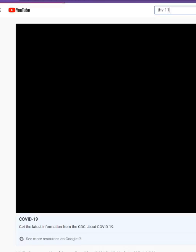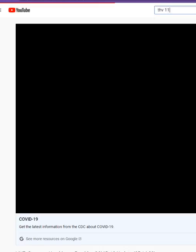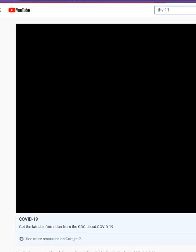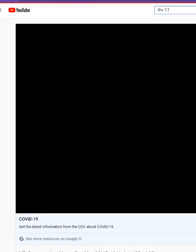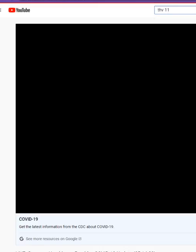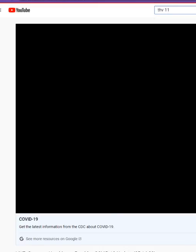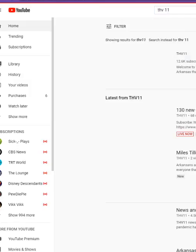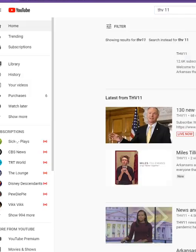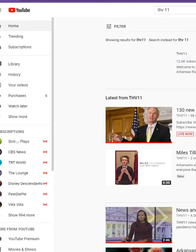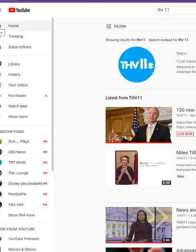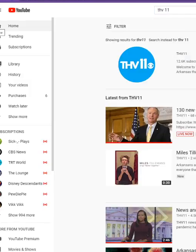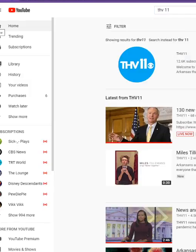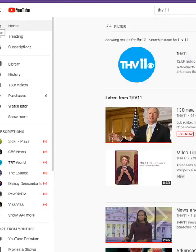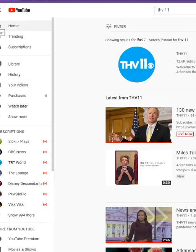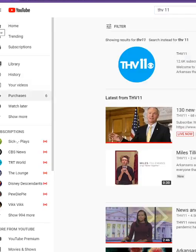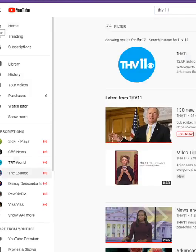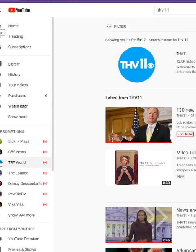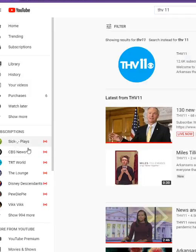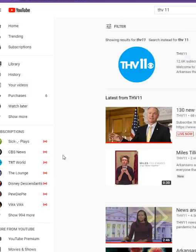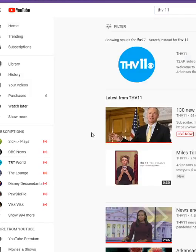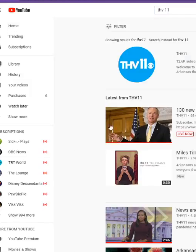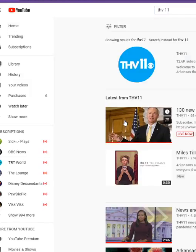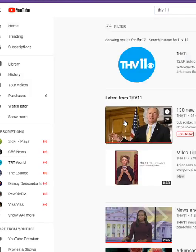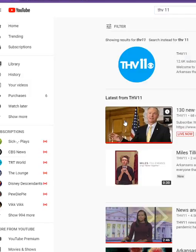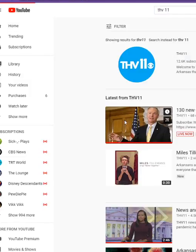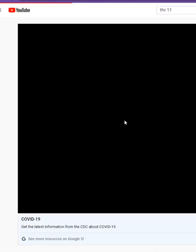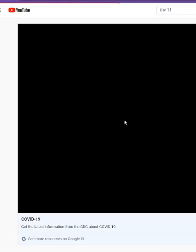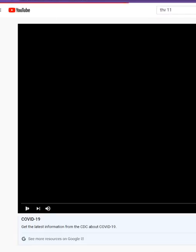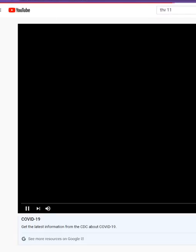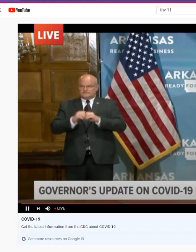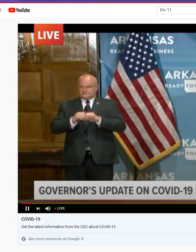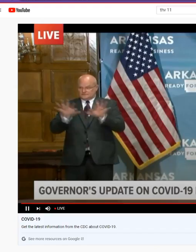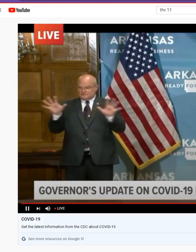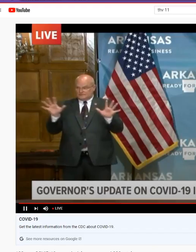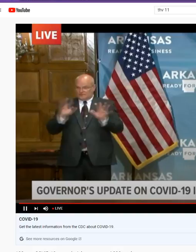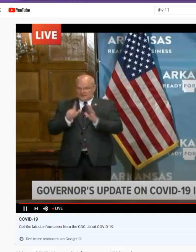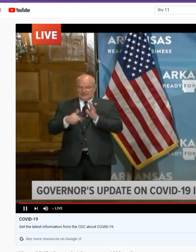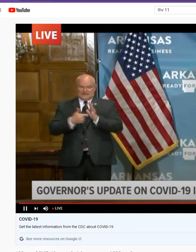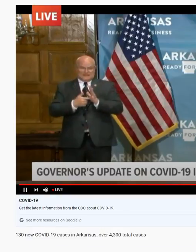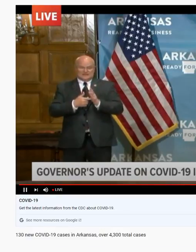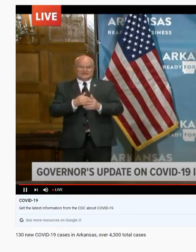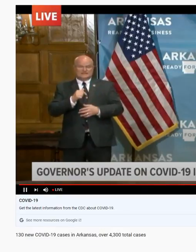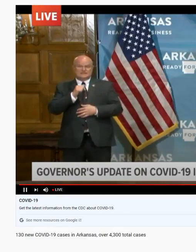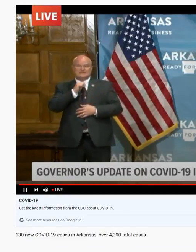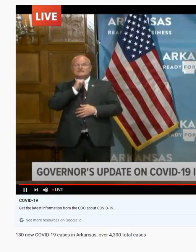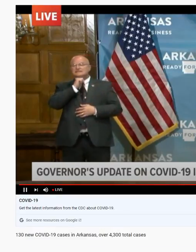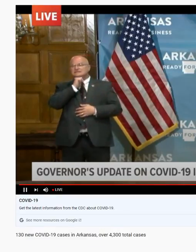I promise you that wasn't me that did it. This is not